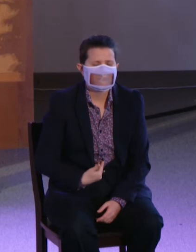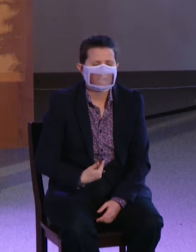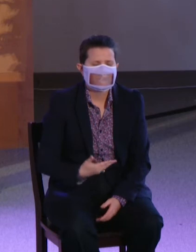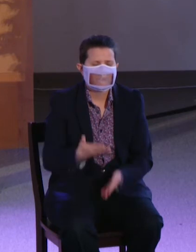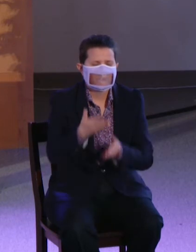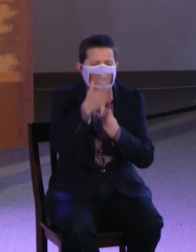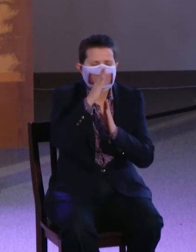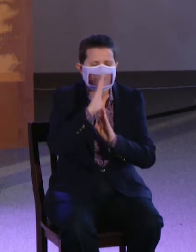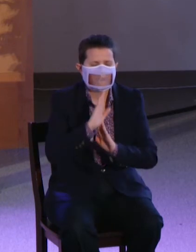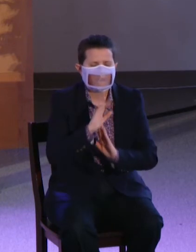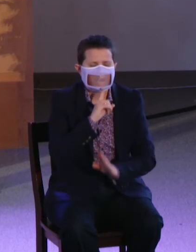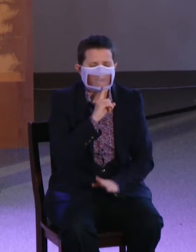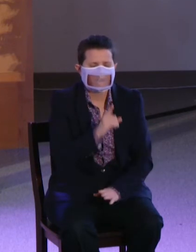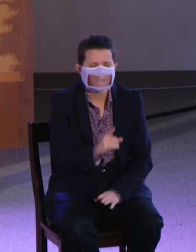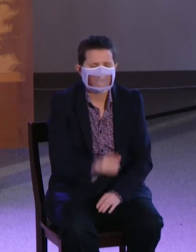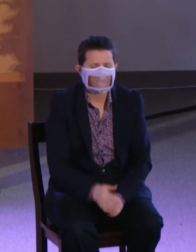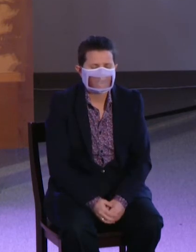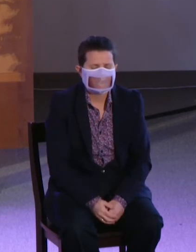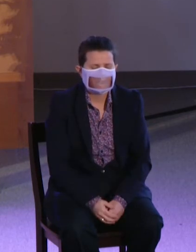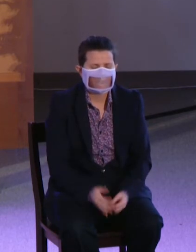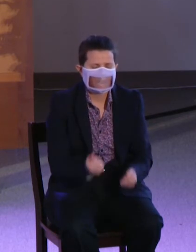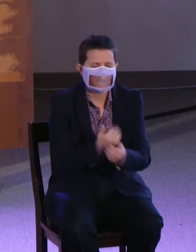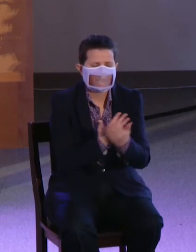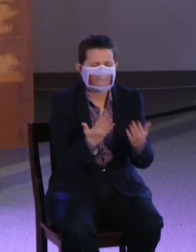All that I need is in this moment.